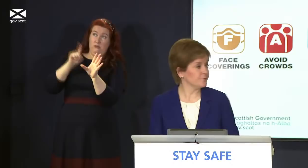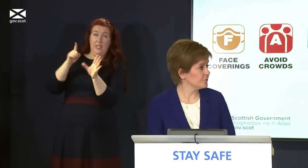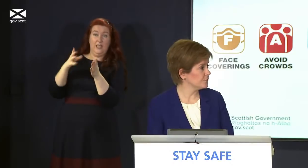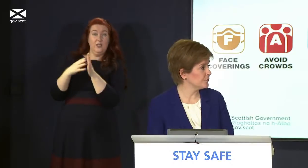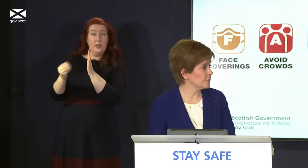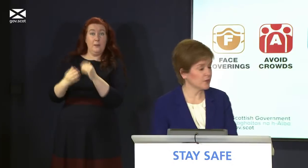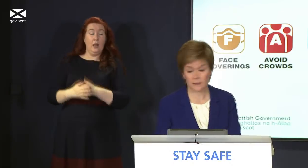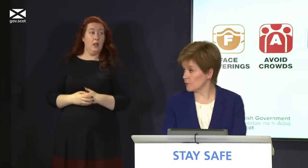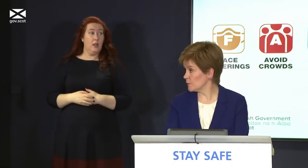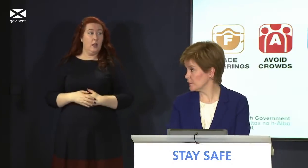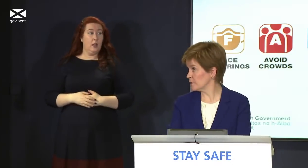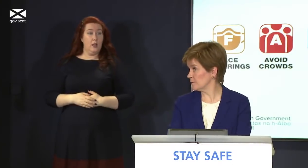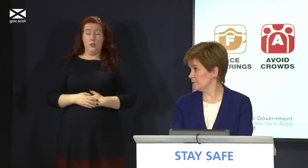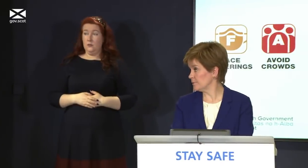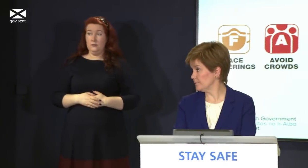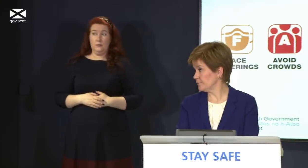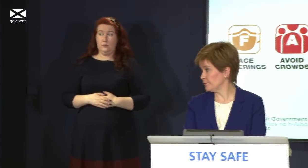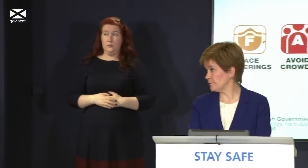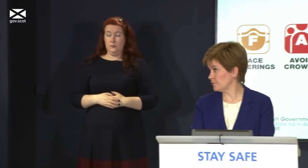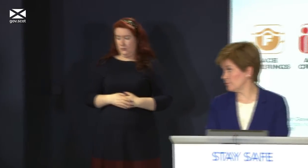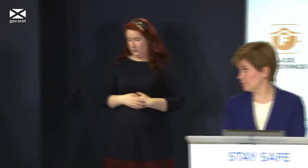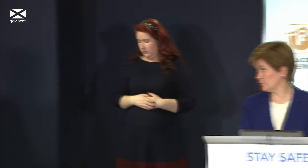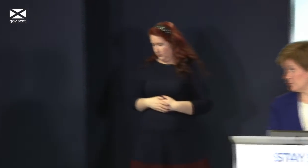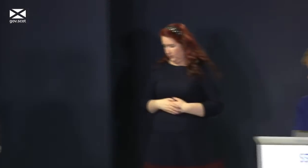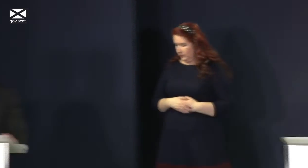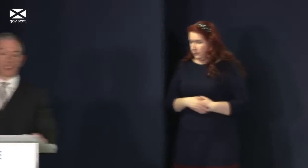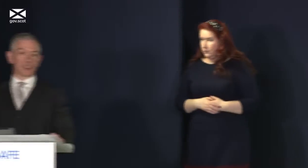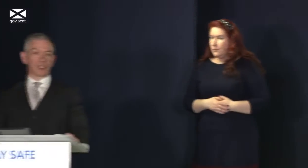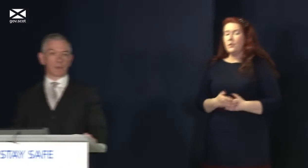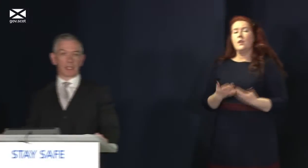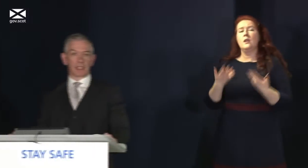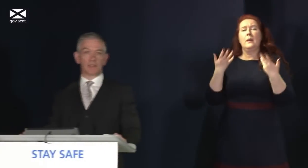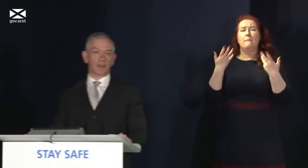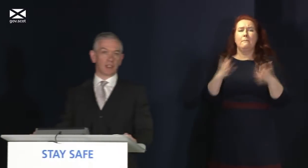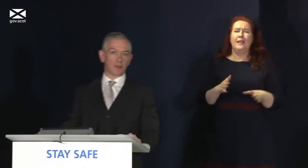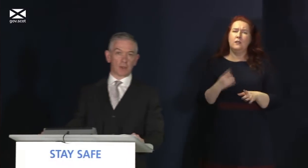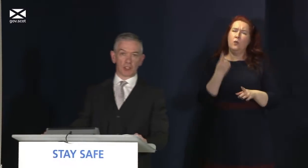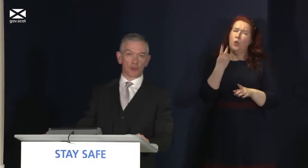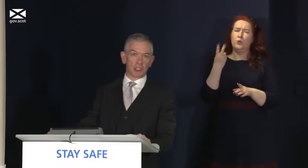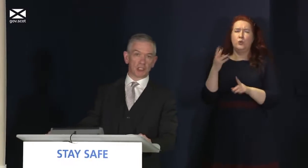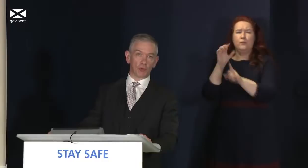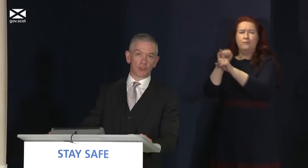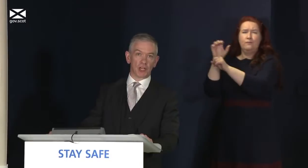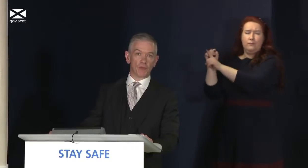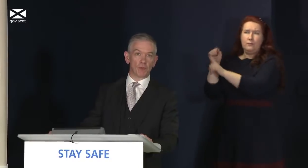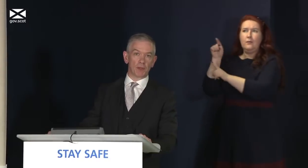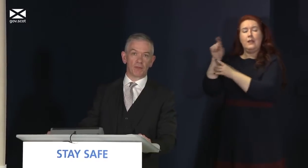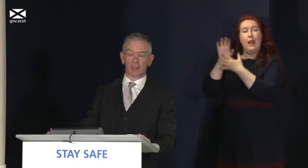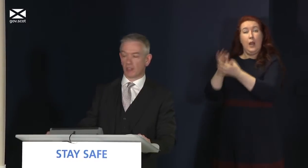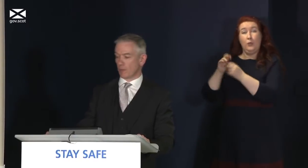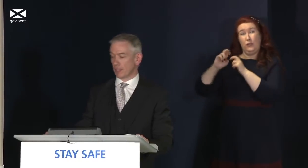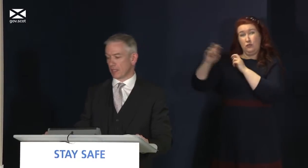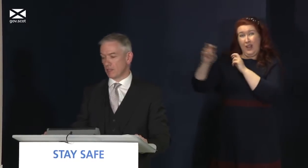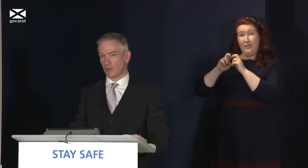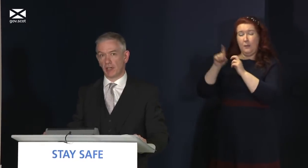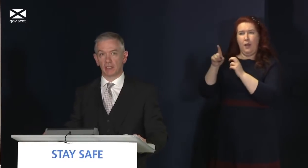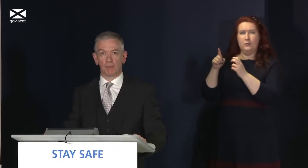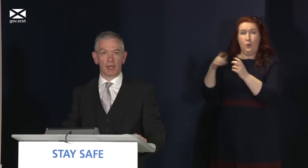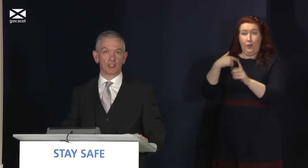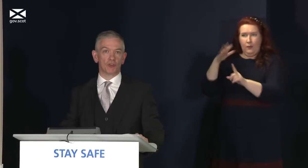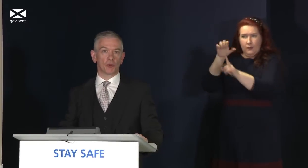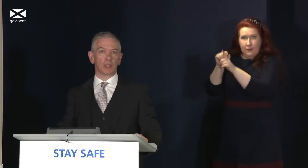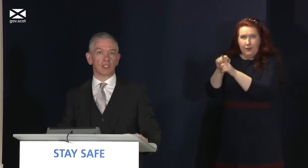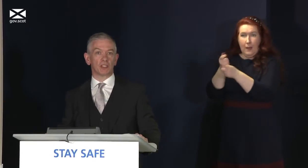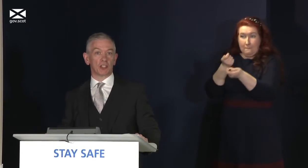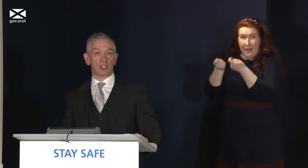of that. Dana, you want to say anything? There's been 1 or 2 cases that have been identified that have been associated with travel, but the fact that they've been identified